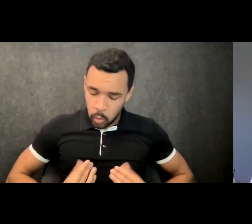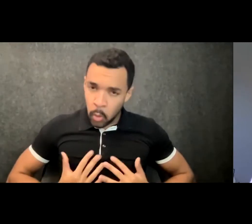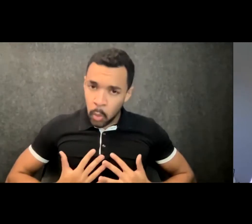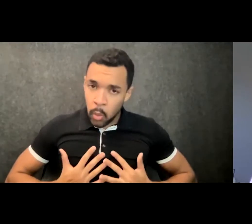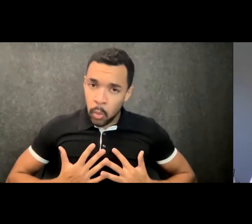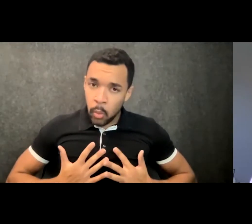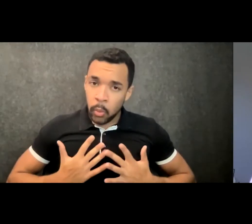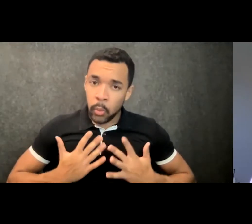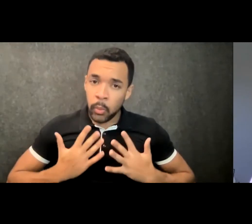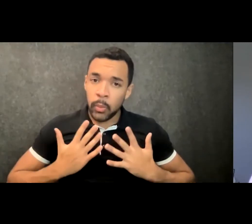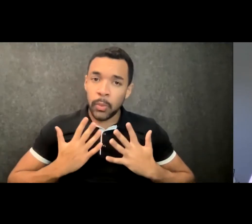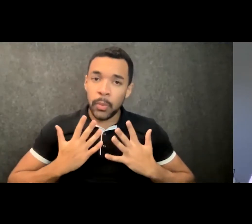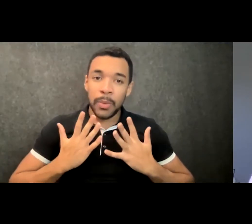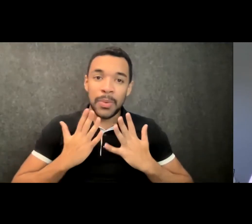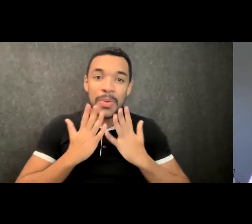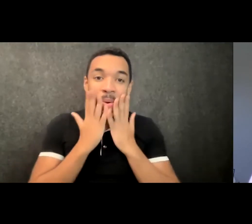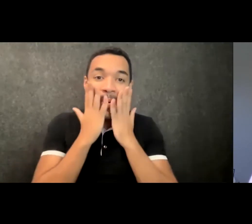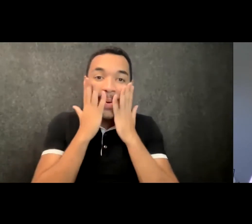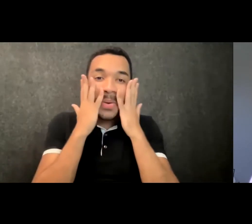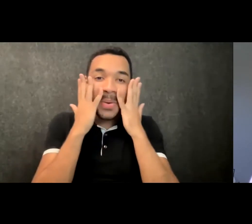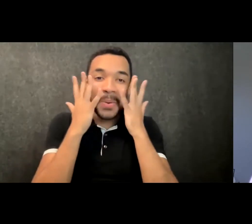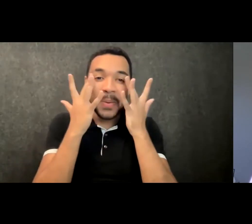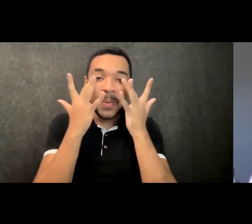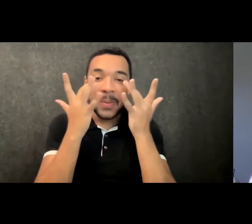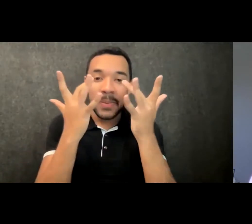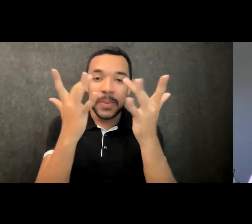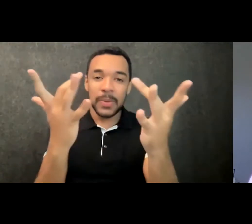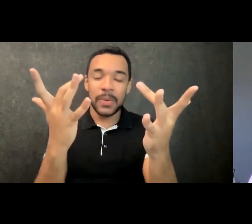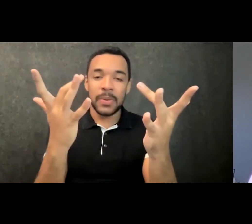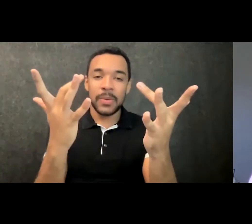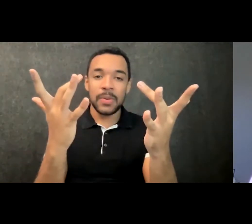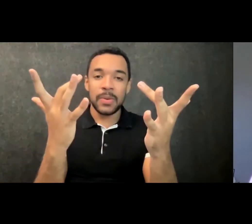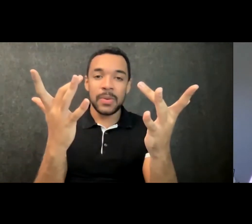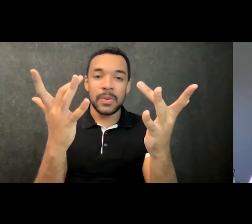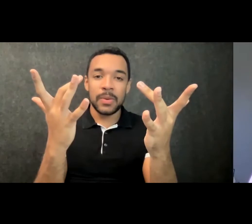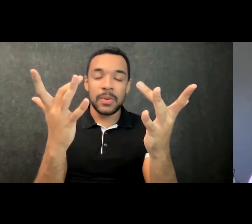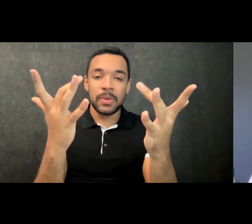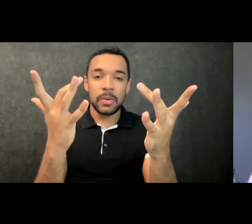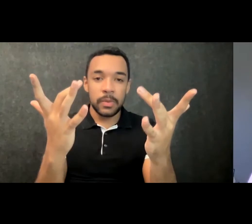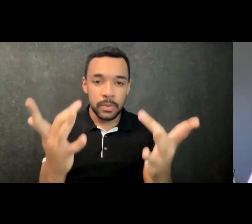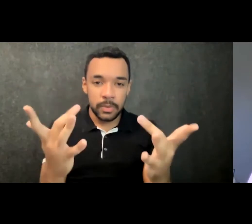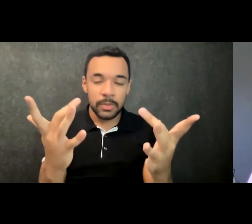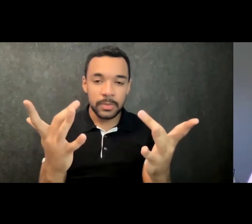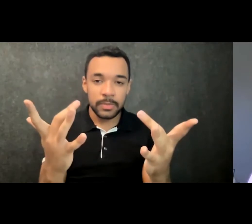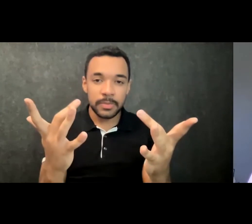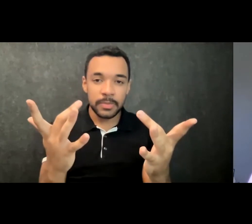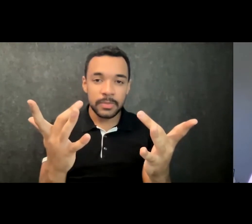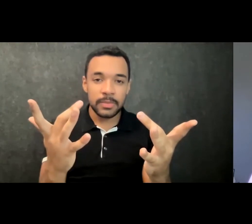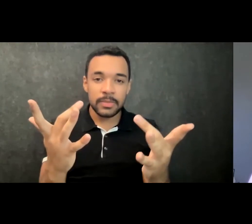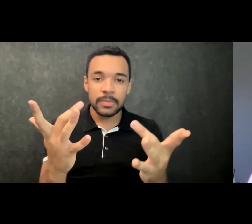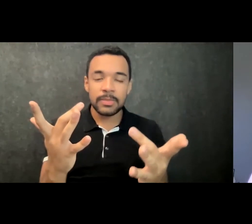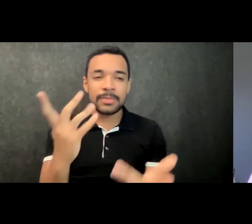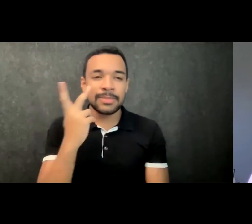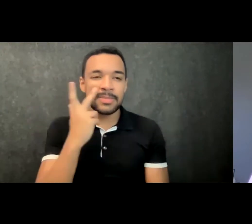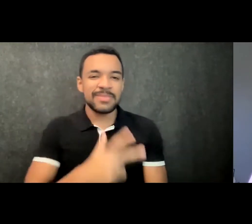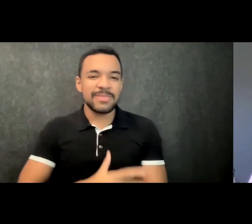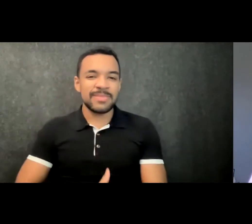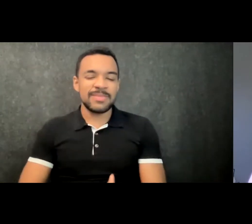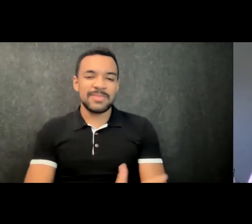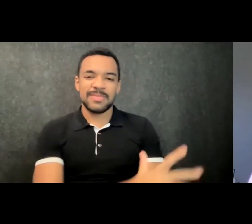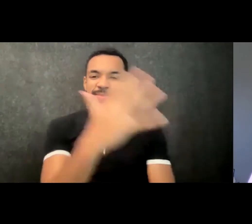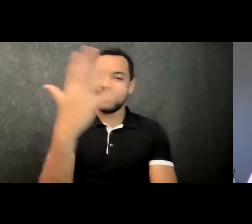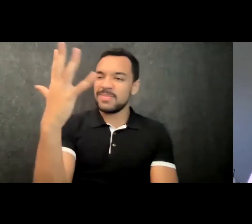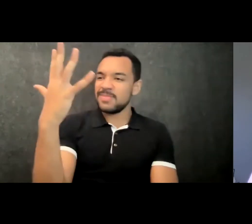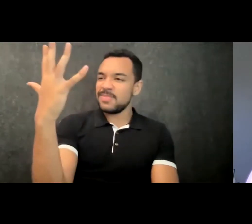debut to my eyes. 2. A foliage speaks of bloom.